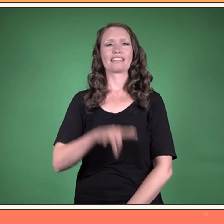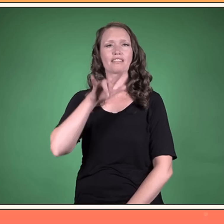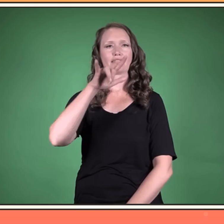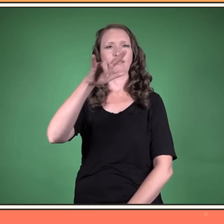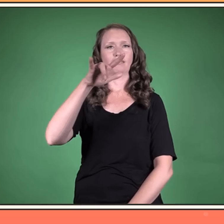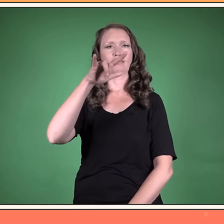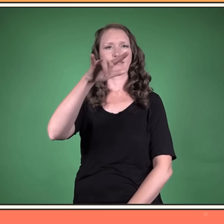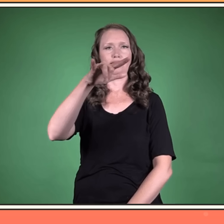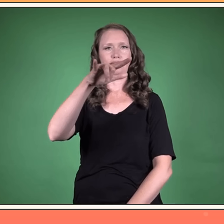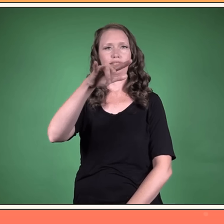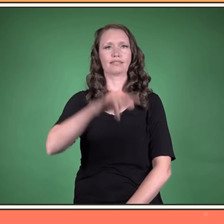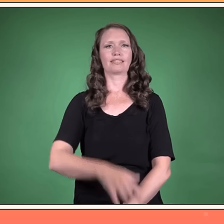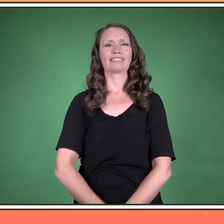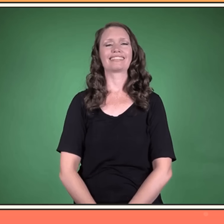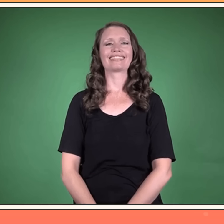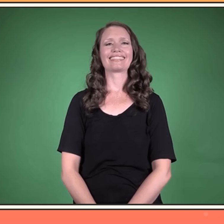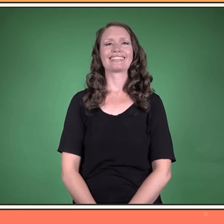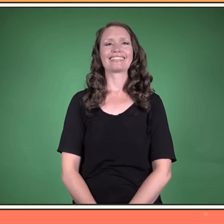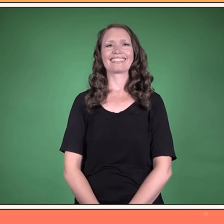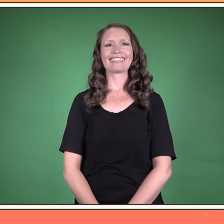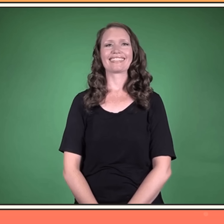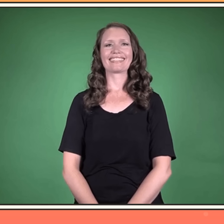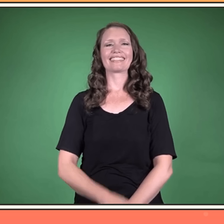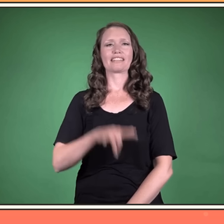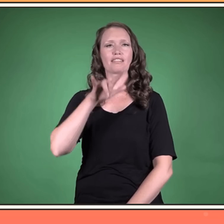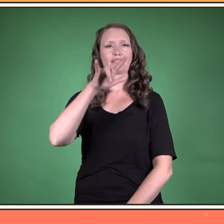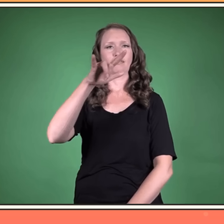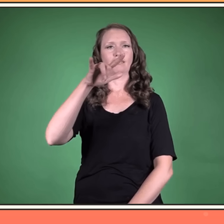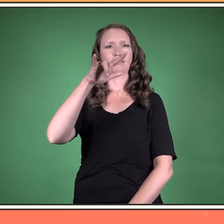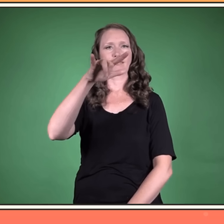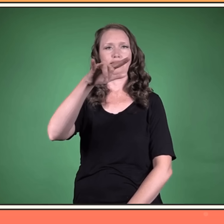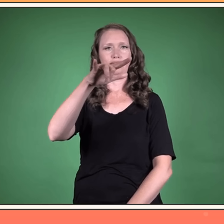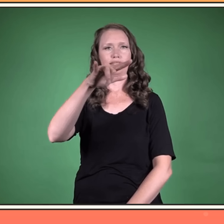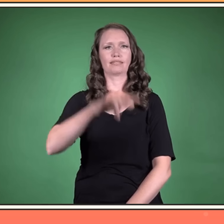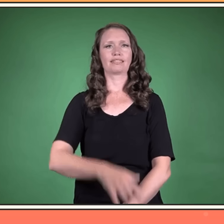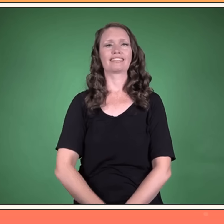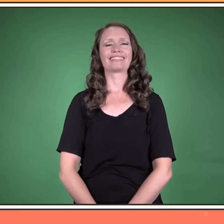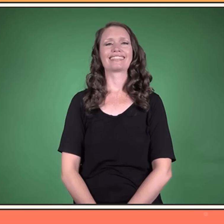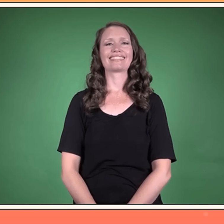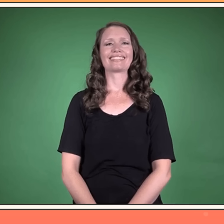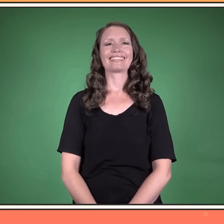It takes off, flies high, and lands far away.